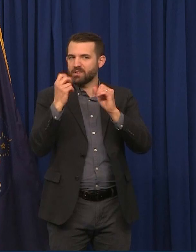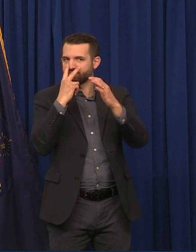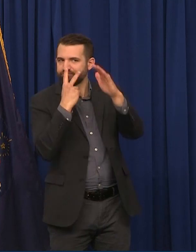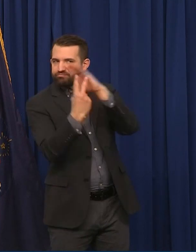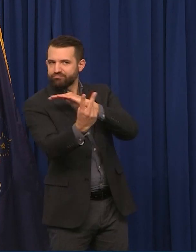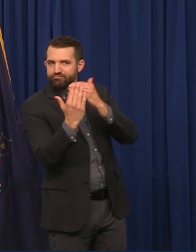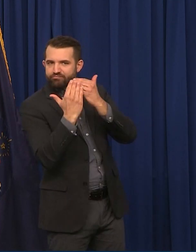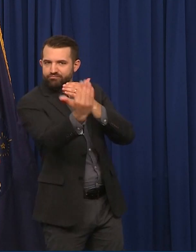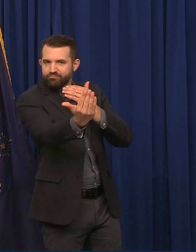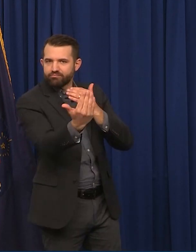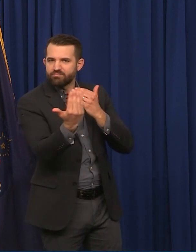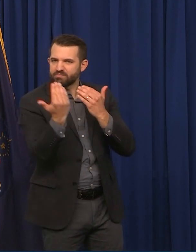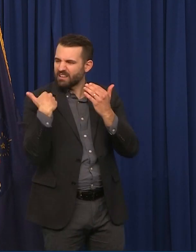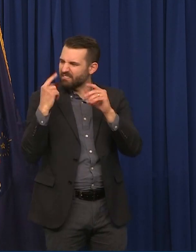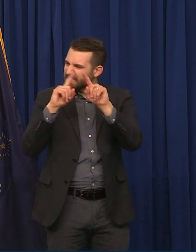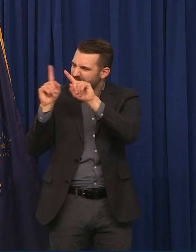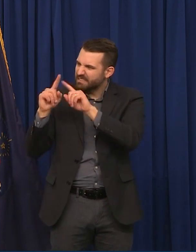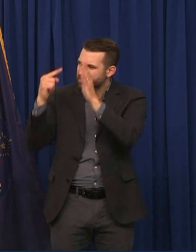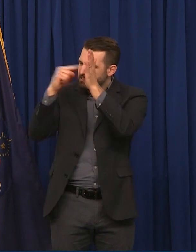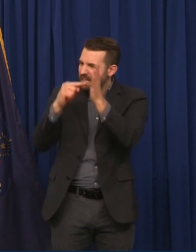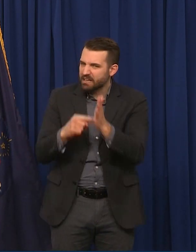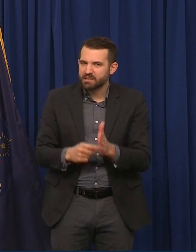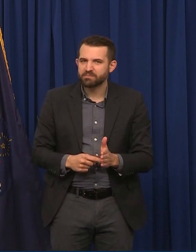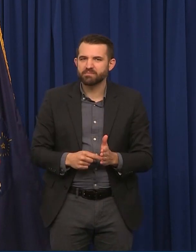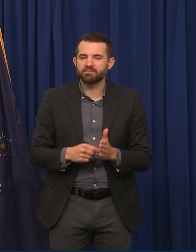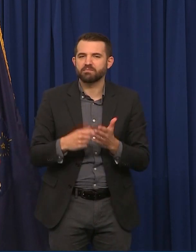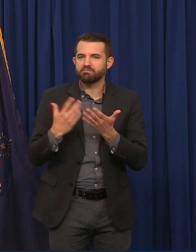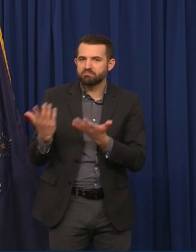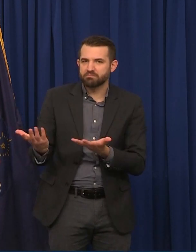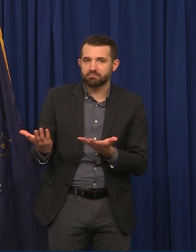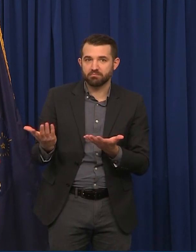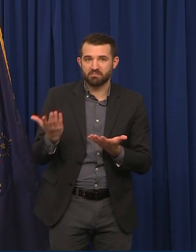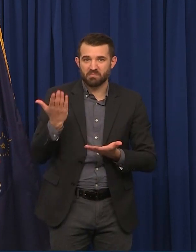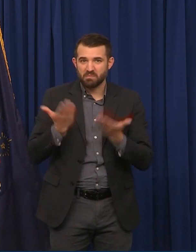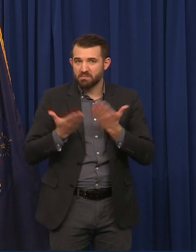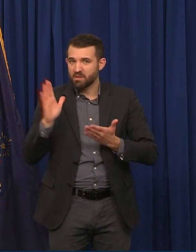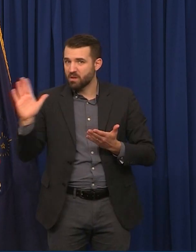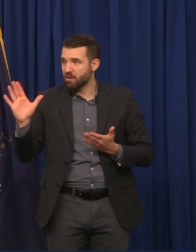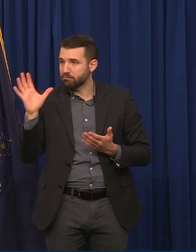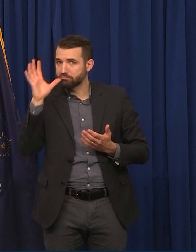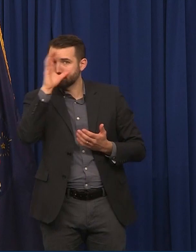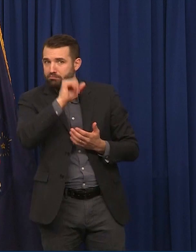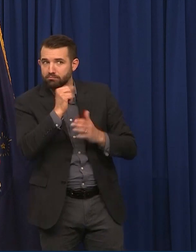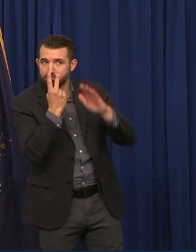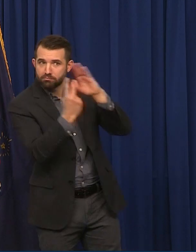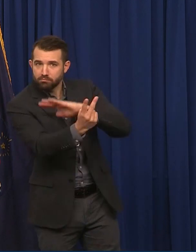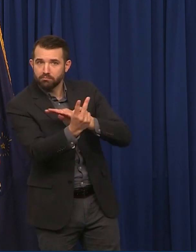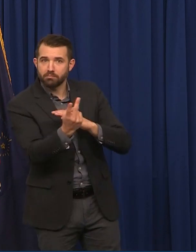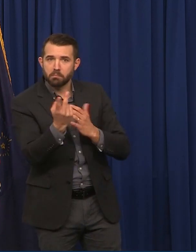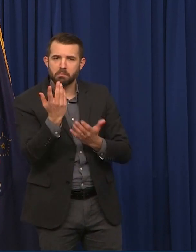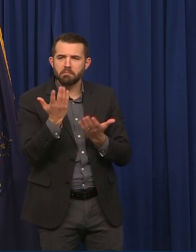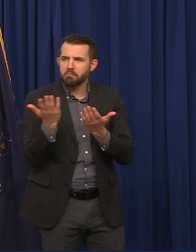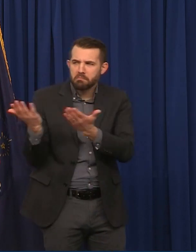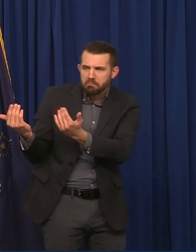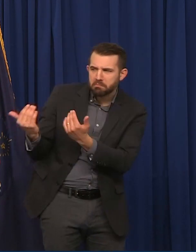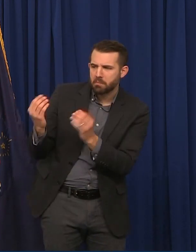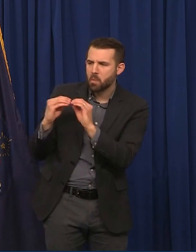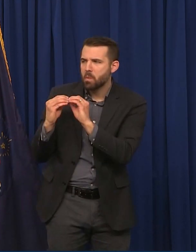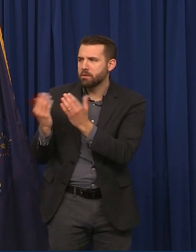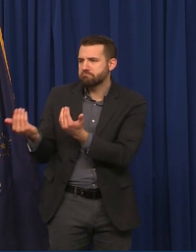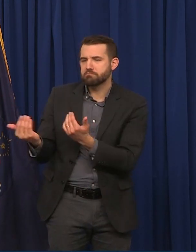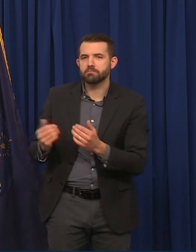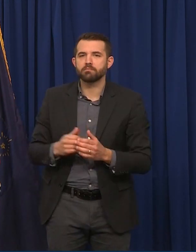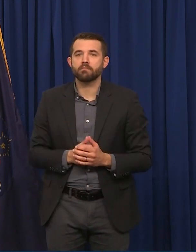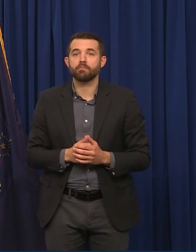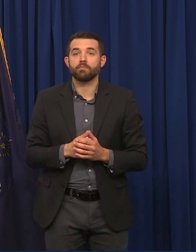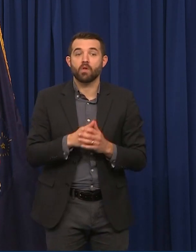scenarios, even if it's just a range of numbers. And if you can't give us those, why not? Sure. So Rachel's